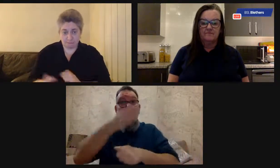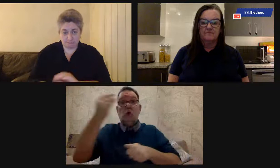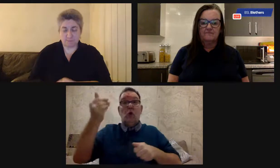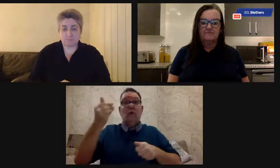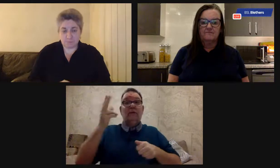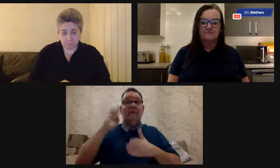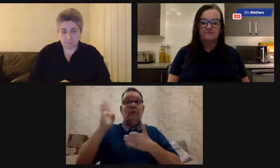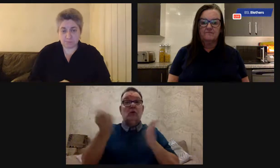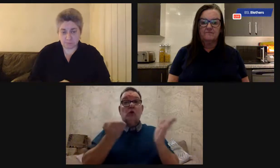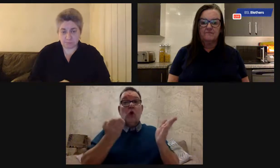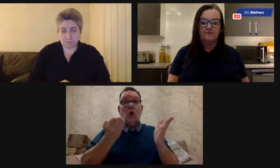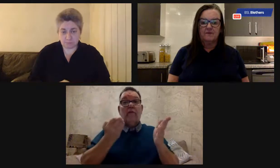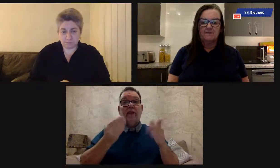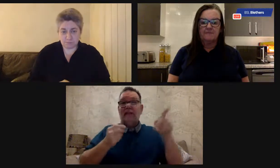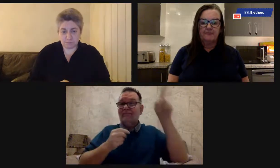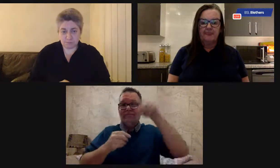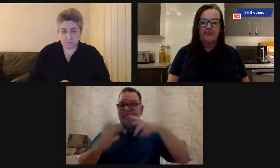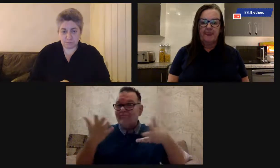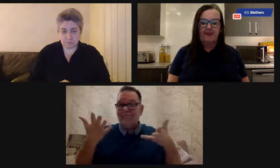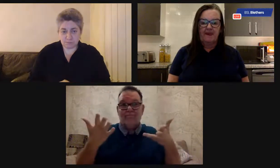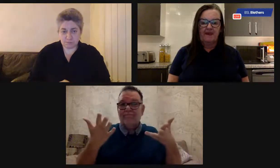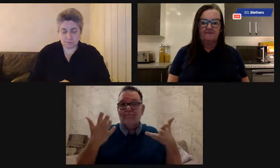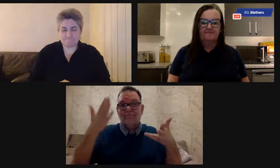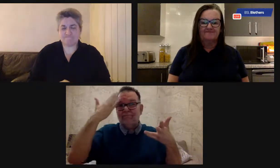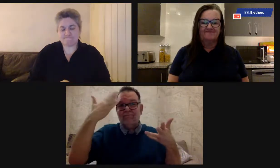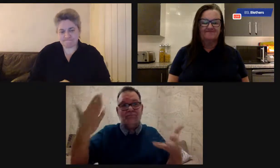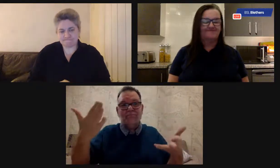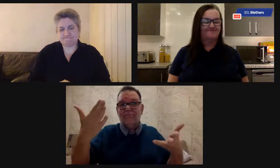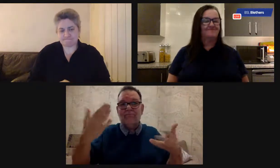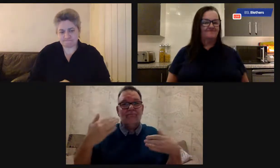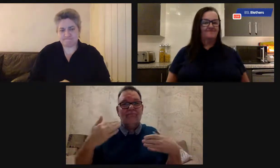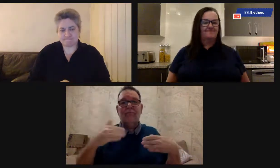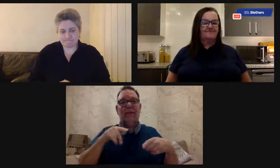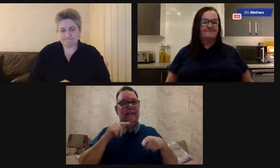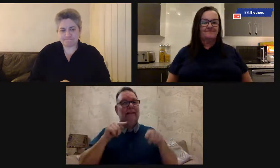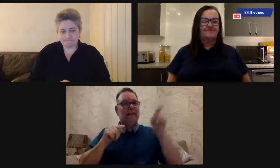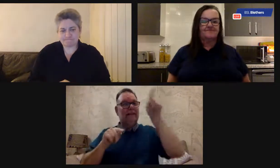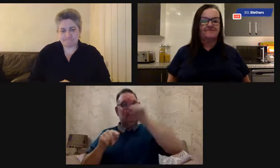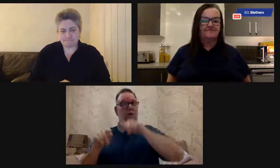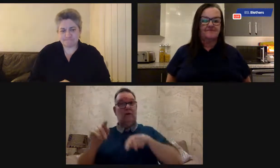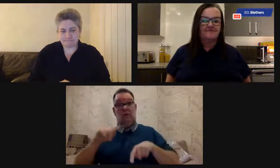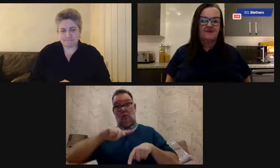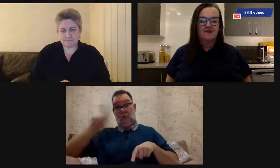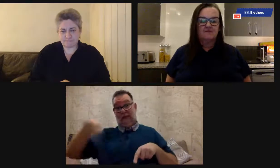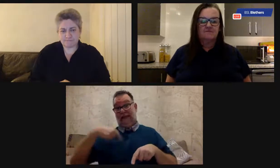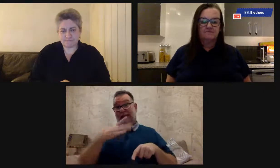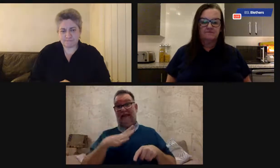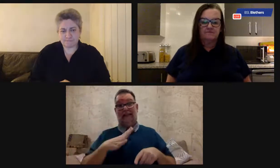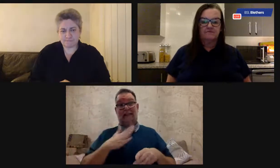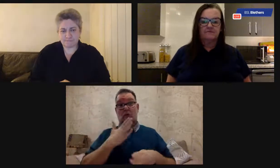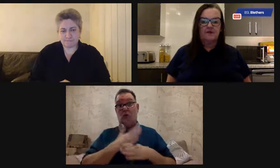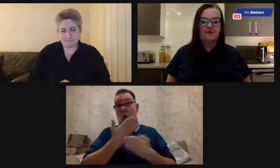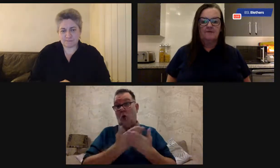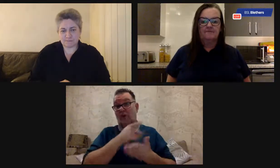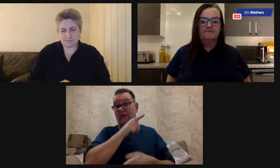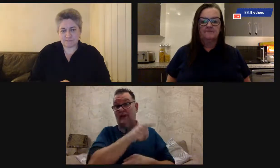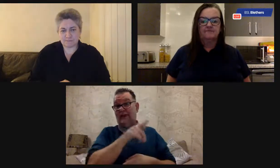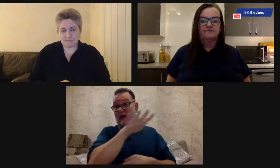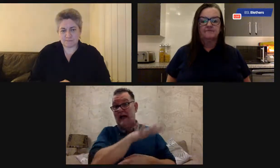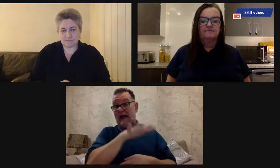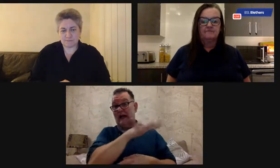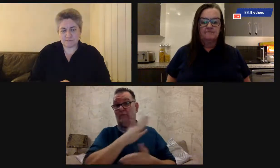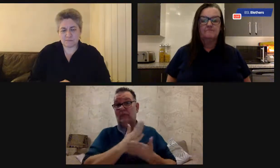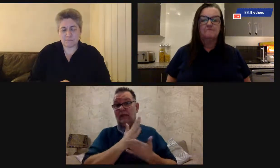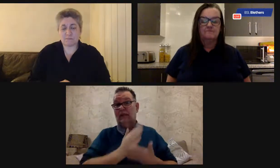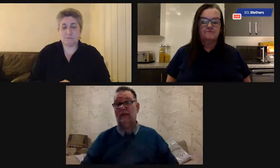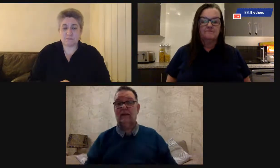that that have access to really good deaf services, but there's others who don't, and it's the ones who don't know. They're